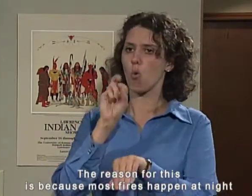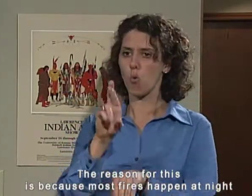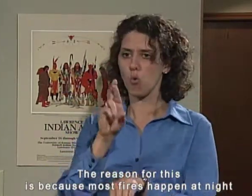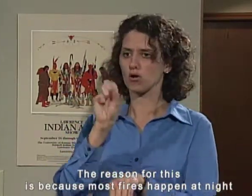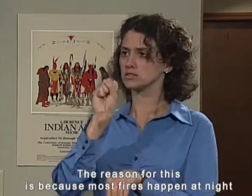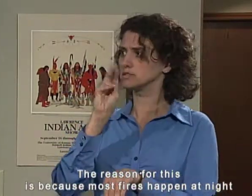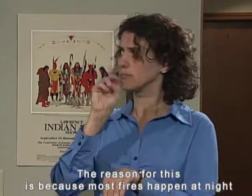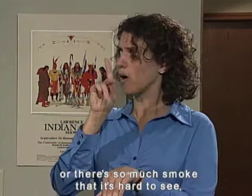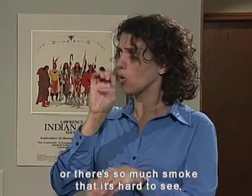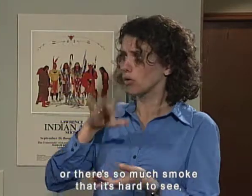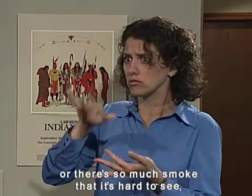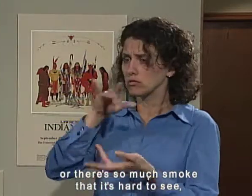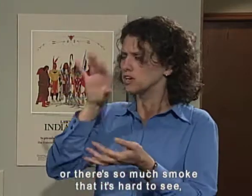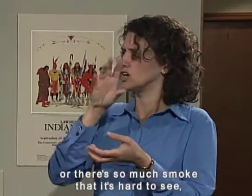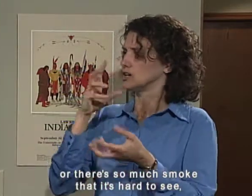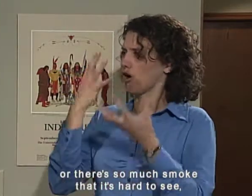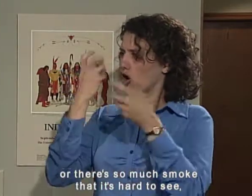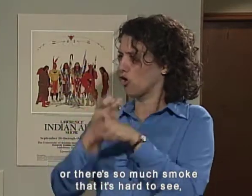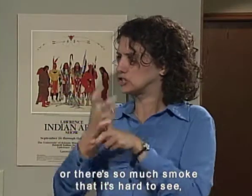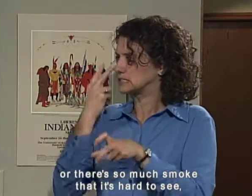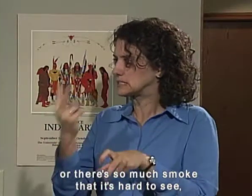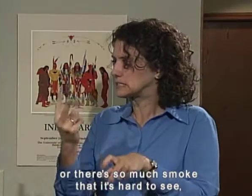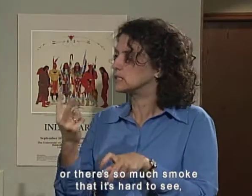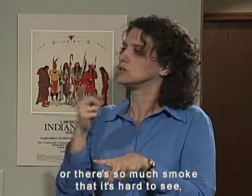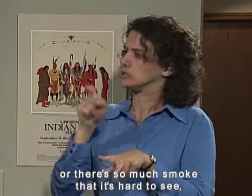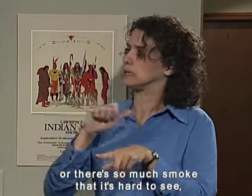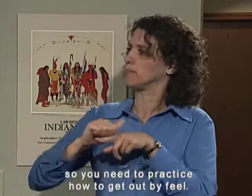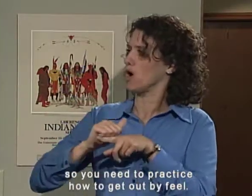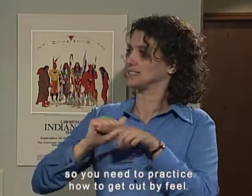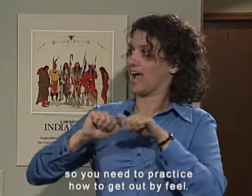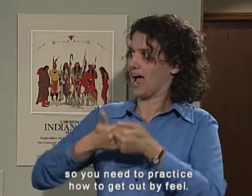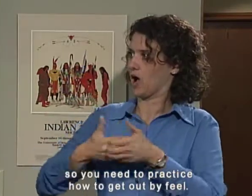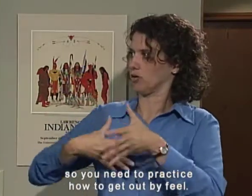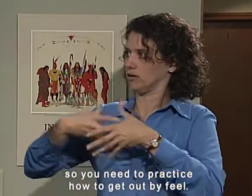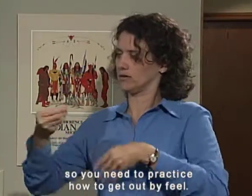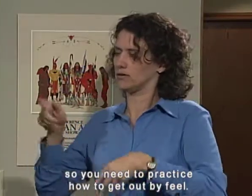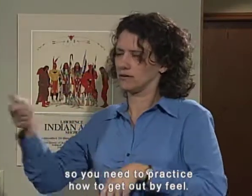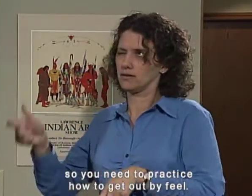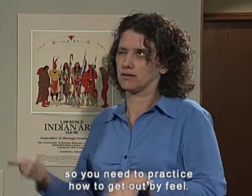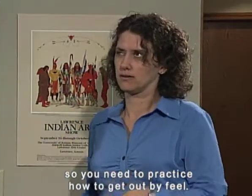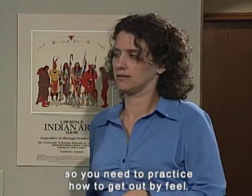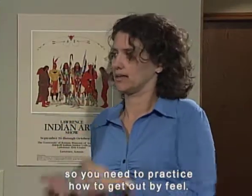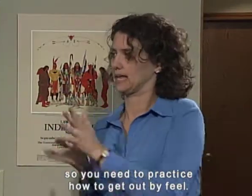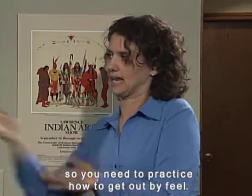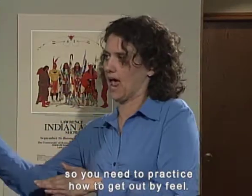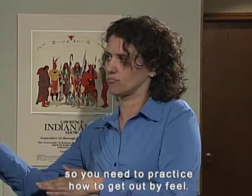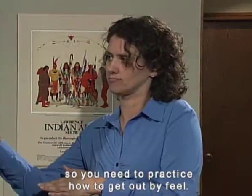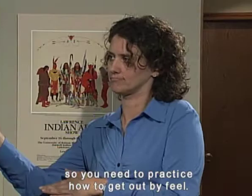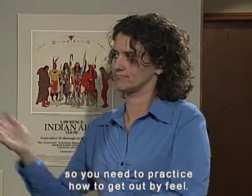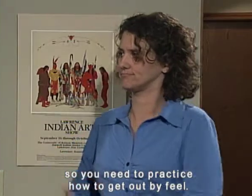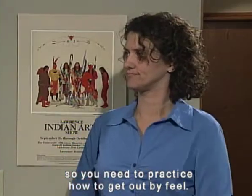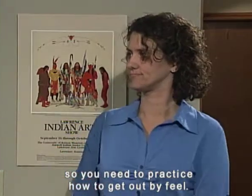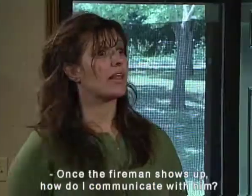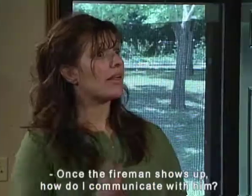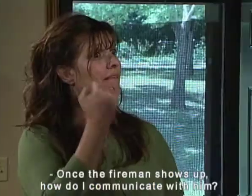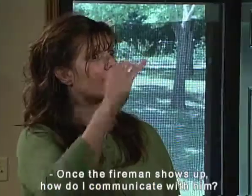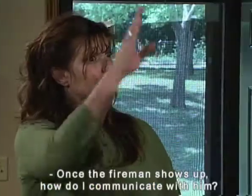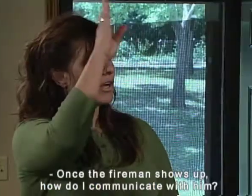fires happen at night, or there's so much smoke that it's hard to see, so you need to practice how to get out by feel. Once the